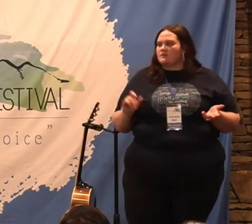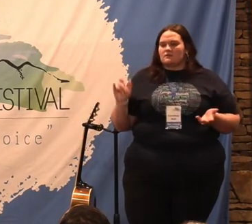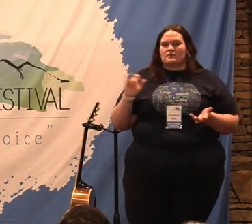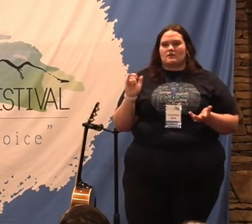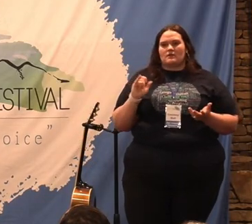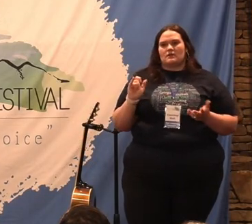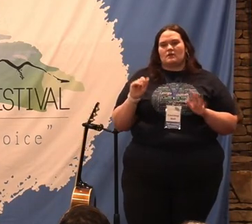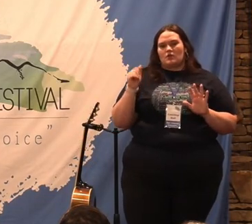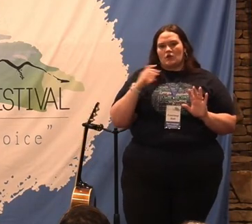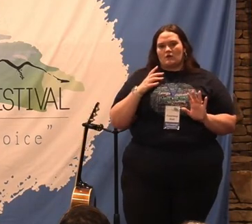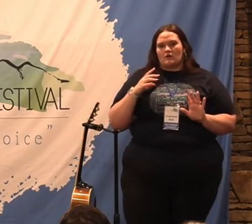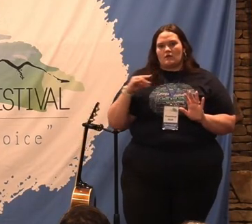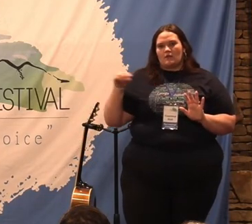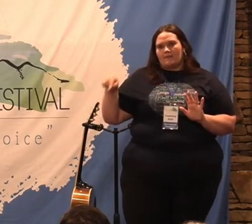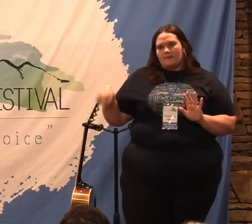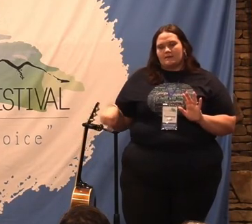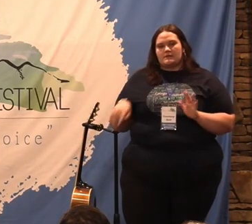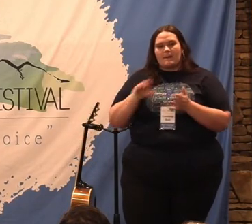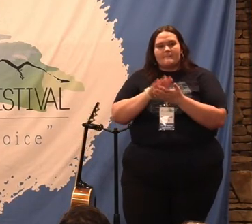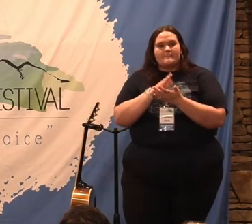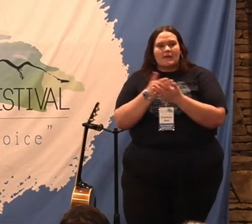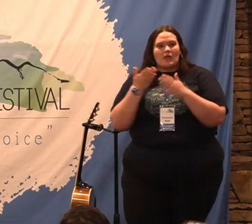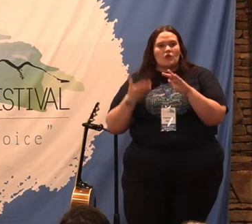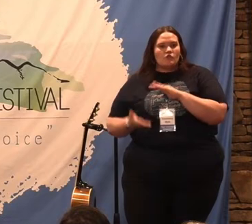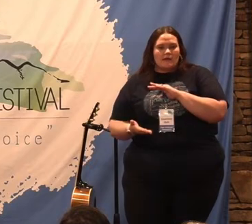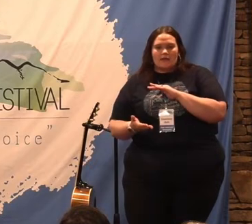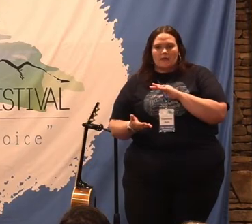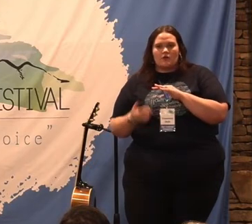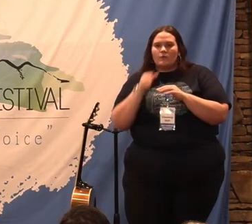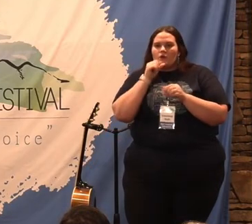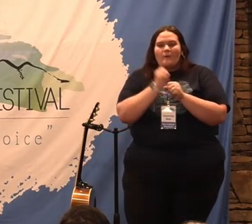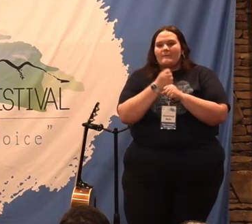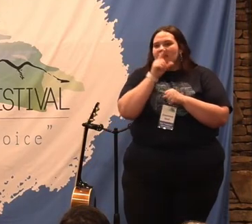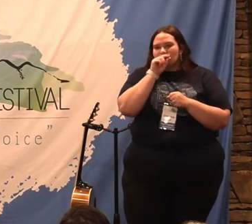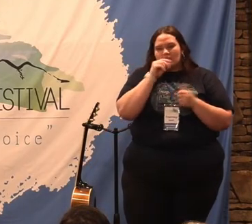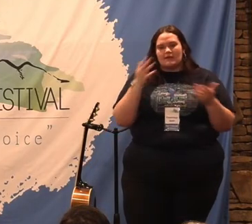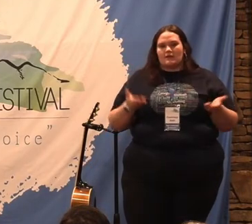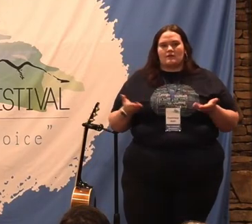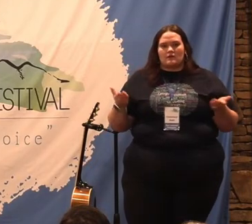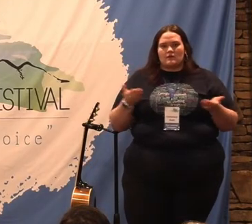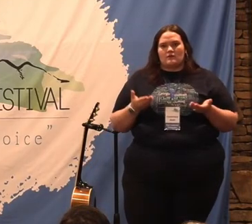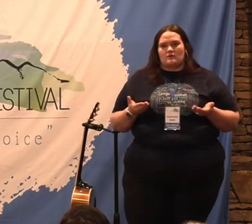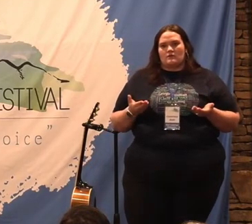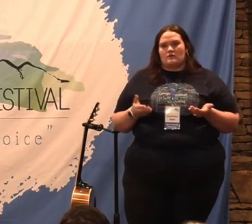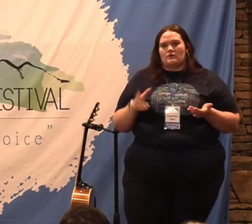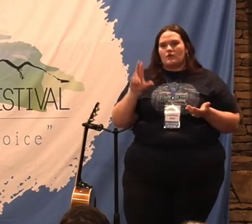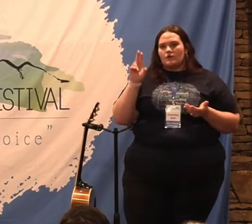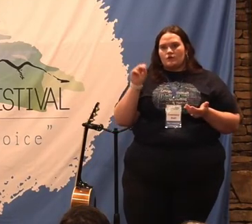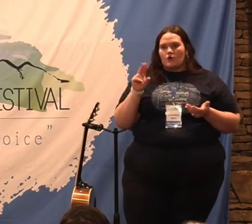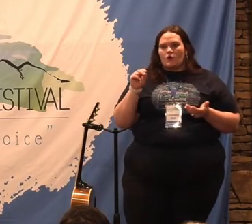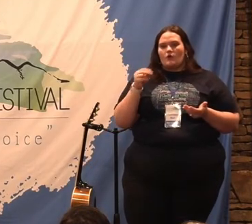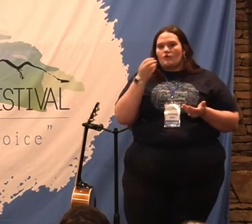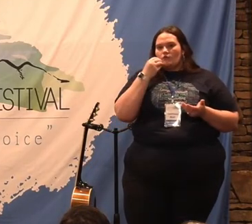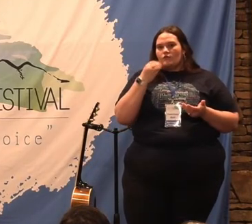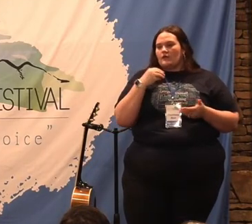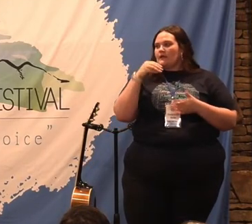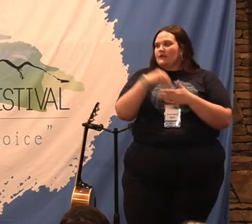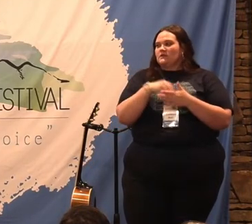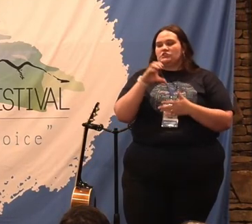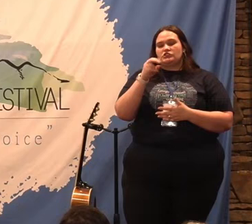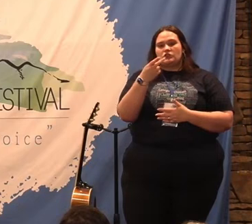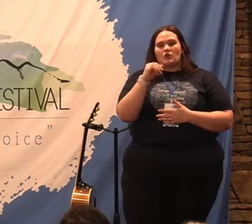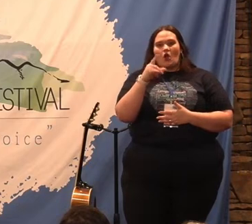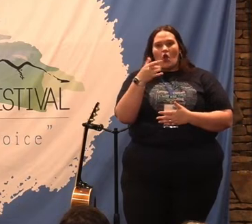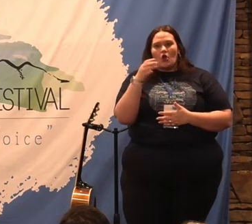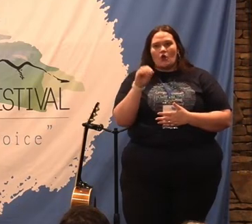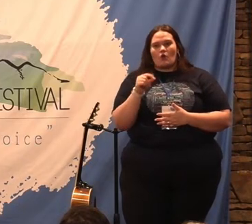he's like, sir, this is a bakery. We don't make any chicken here. There are no pollo camperos in Chicago. My husband goes to New York,